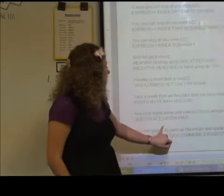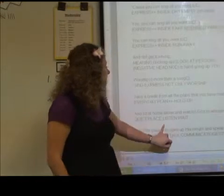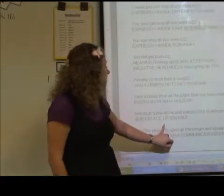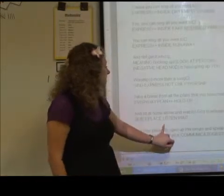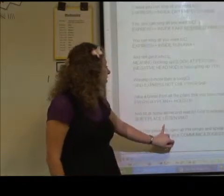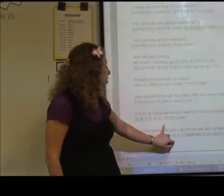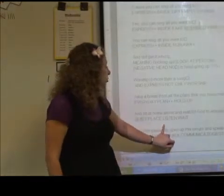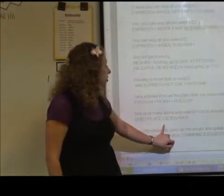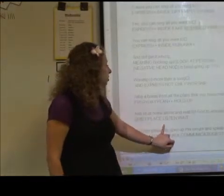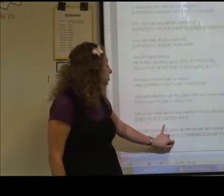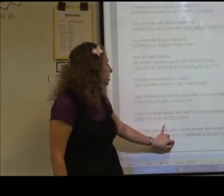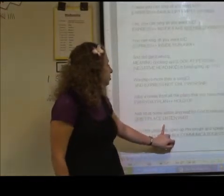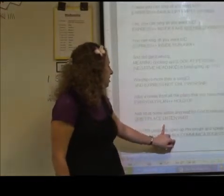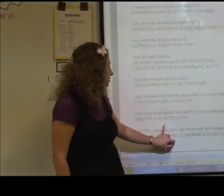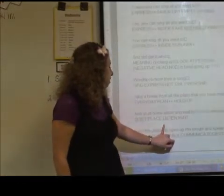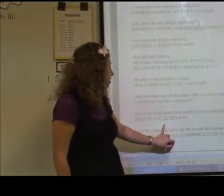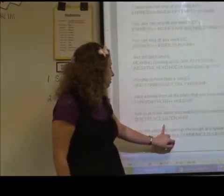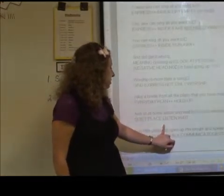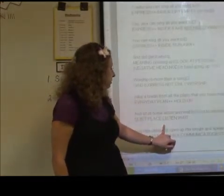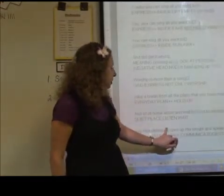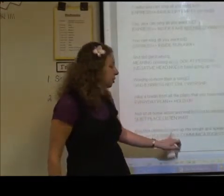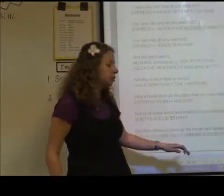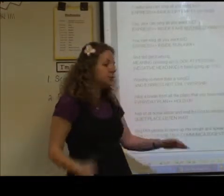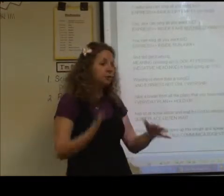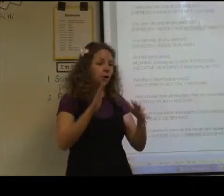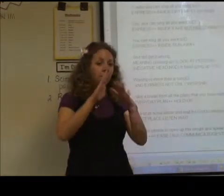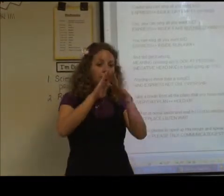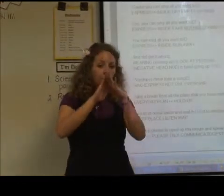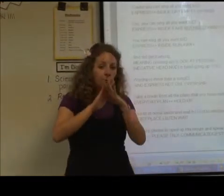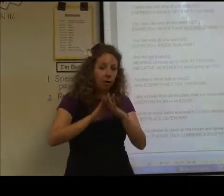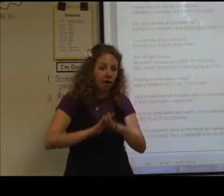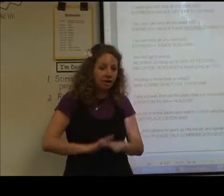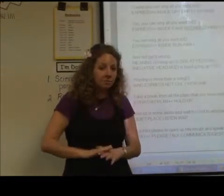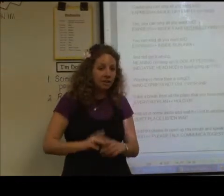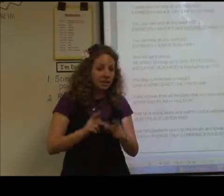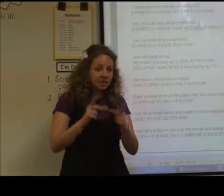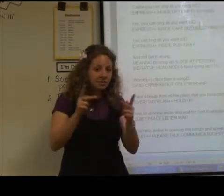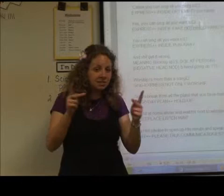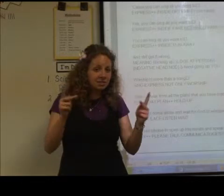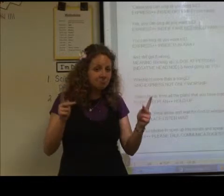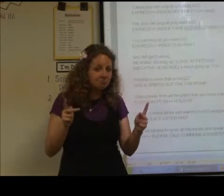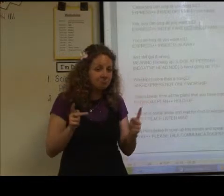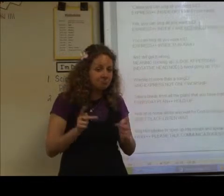And sit at home alone and wait for God to whisper. So quiet place,